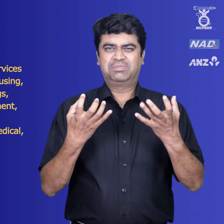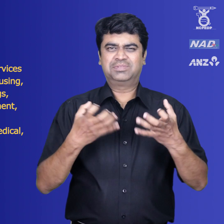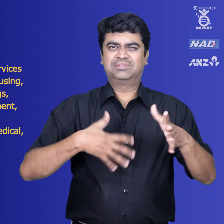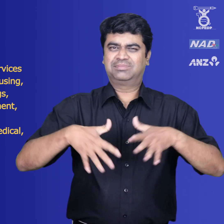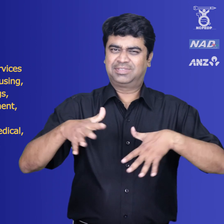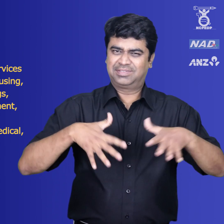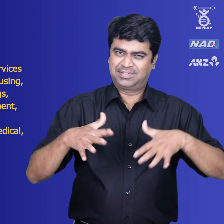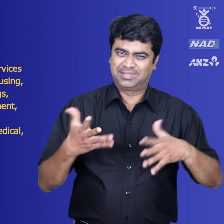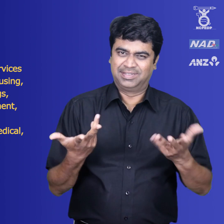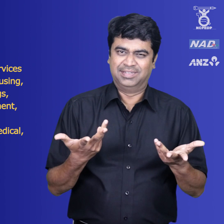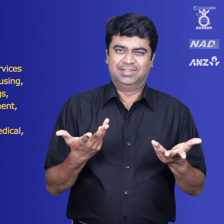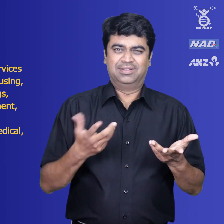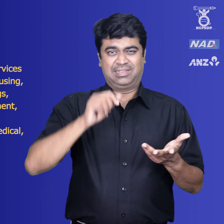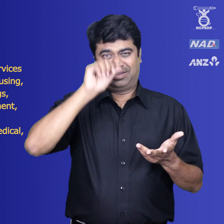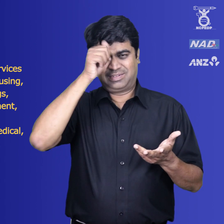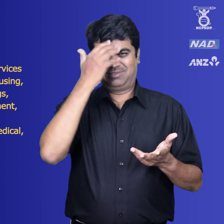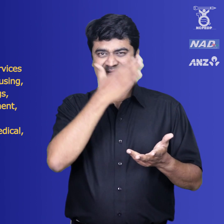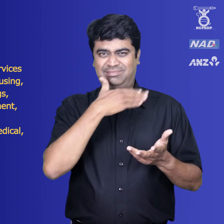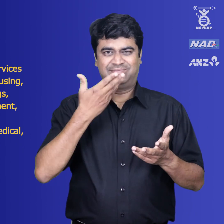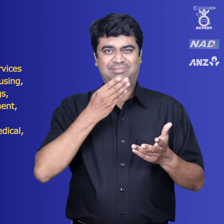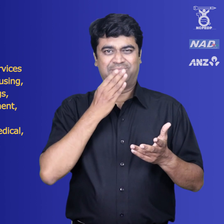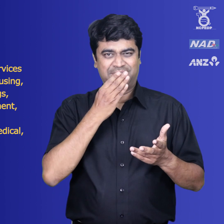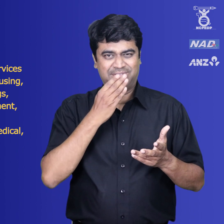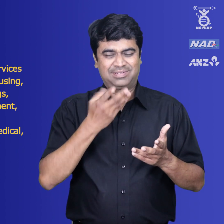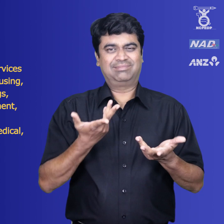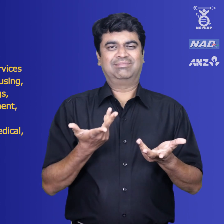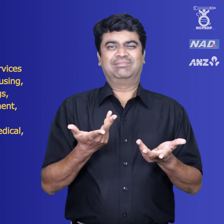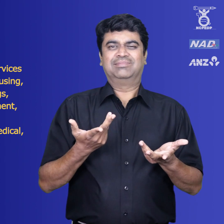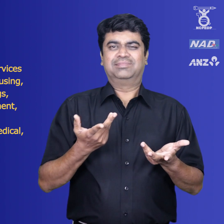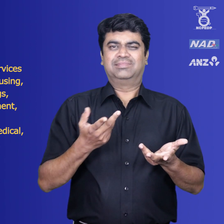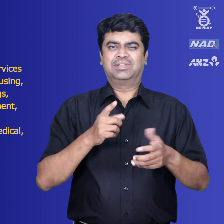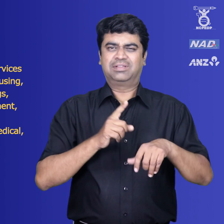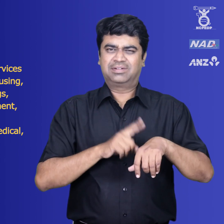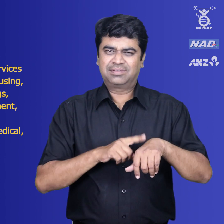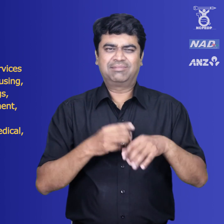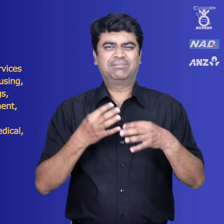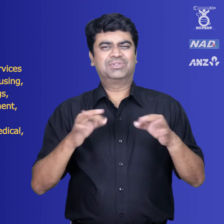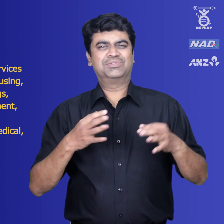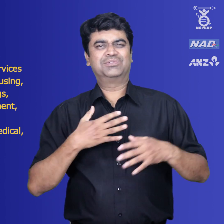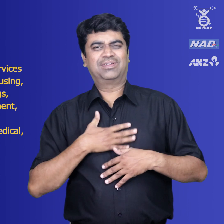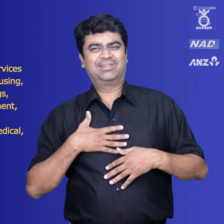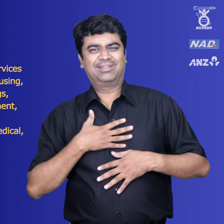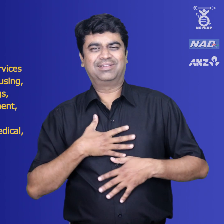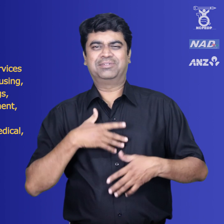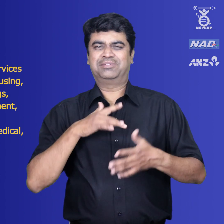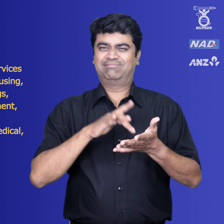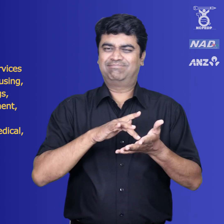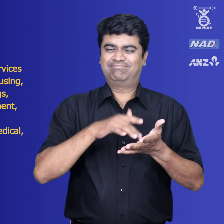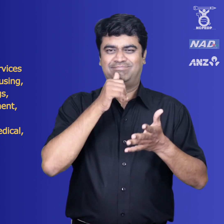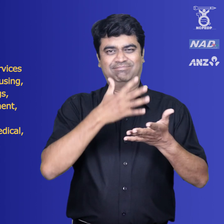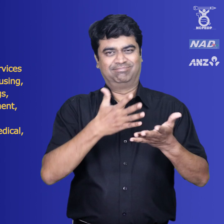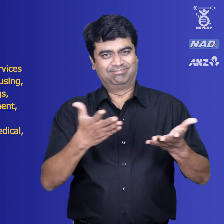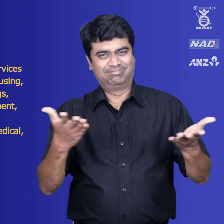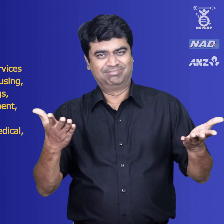trainings, employment and career advancement, shopping or marketing,